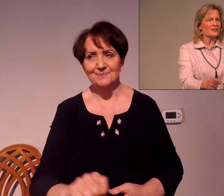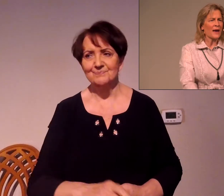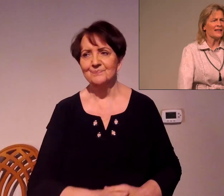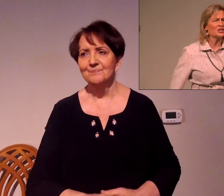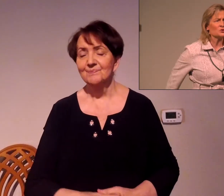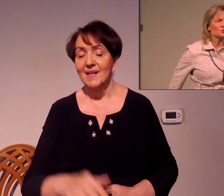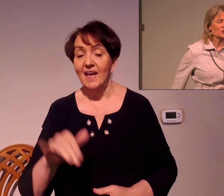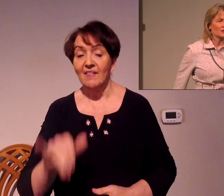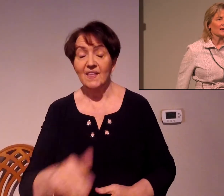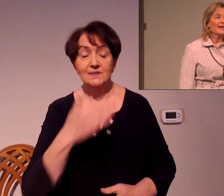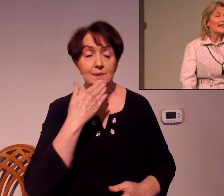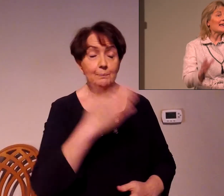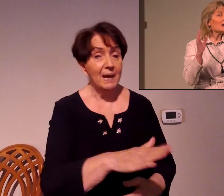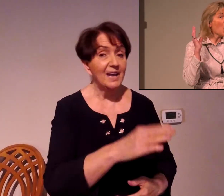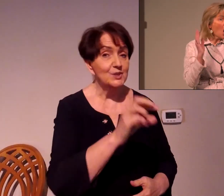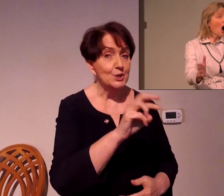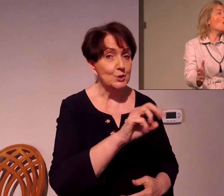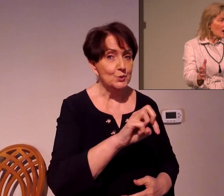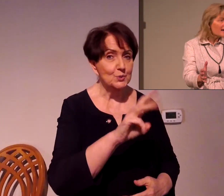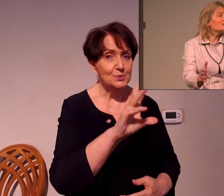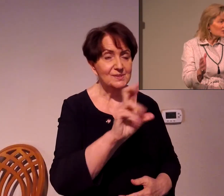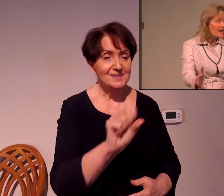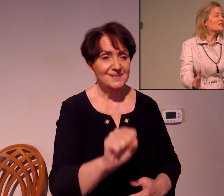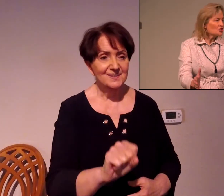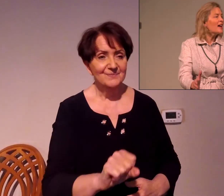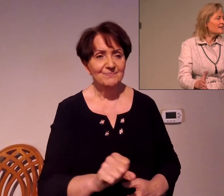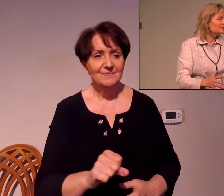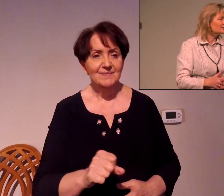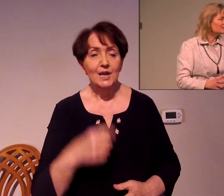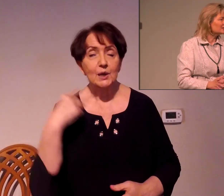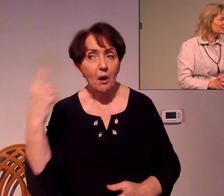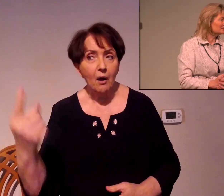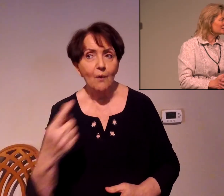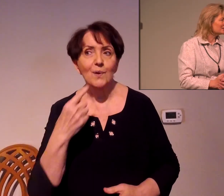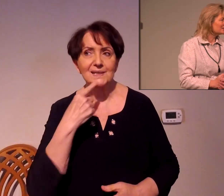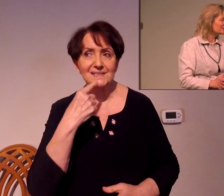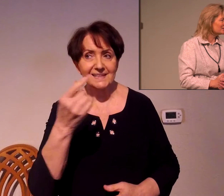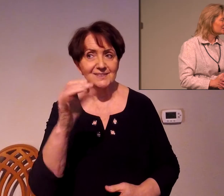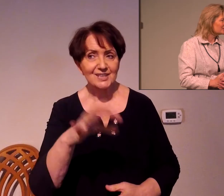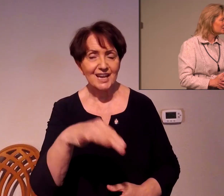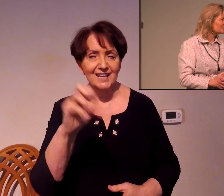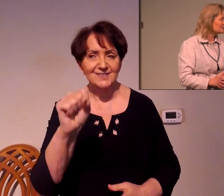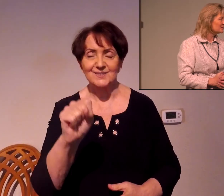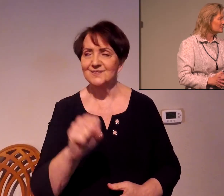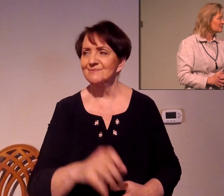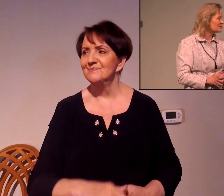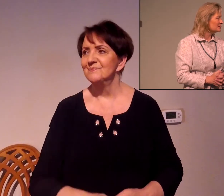And that's the bad news. It always says yes.